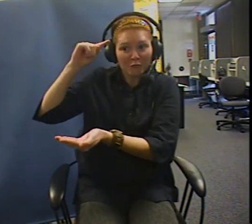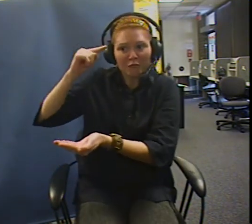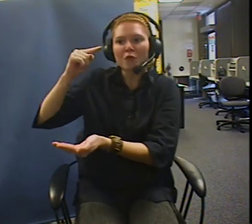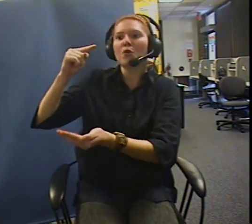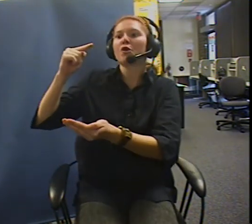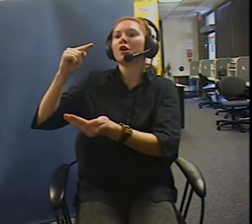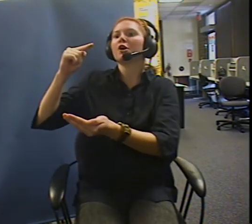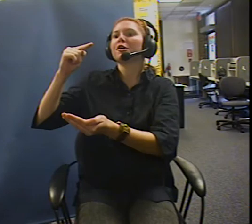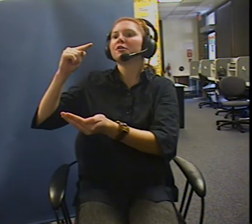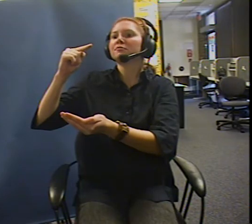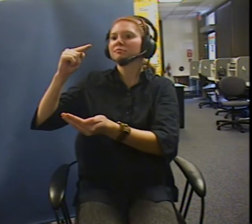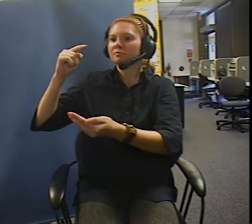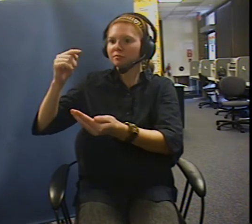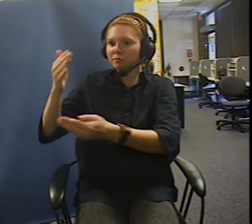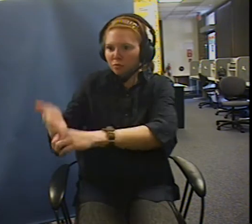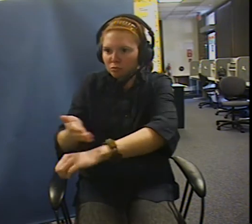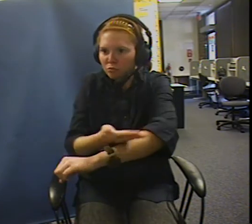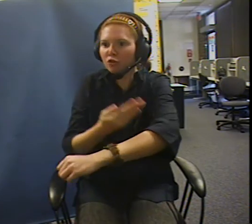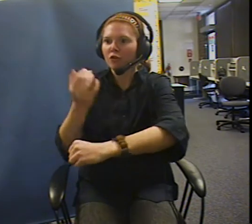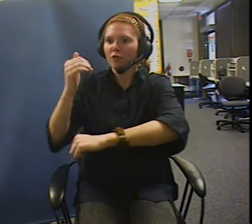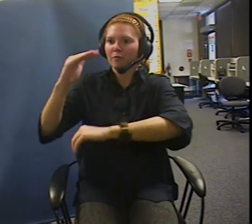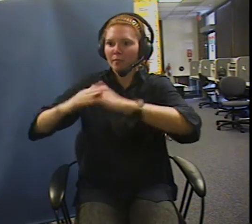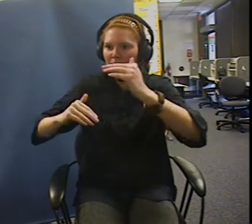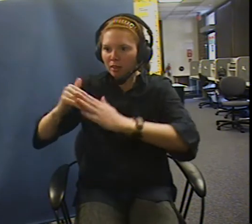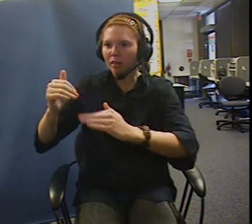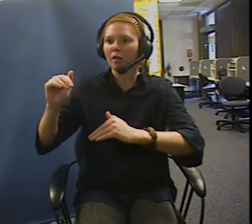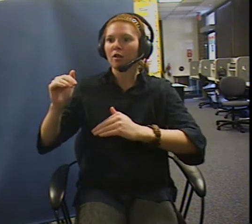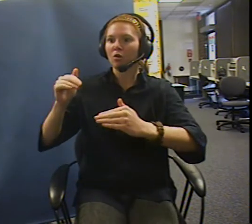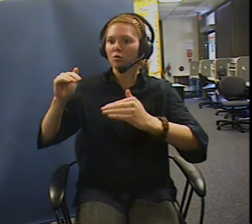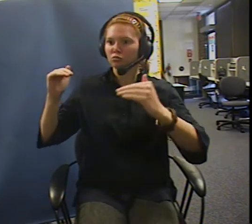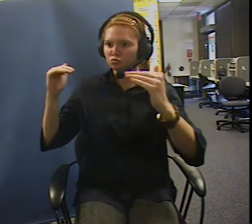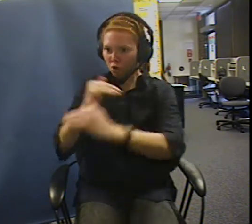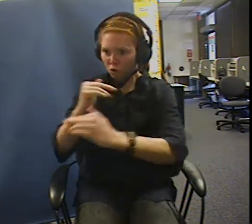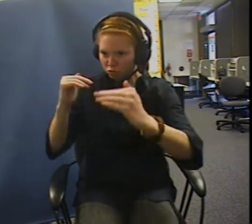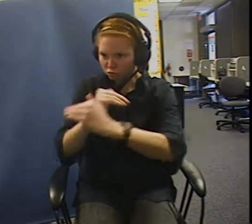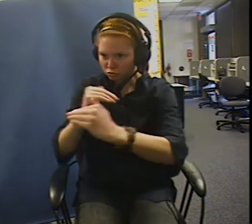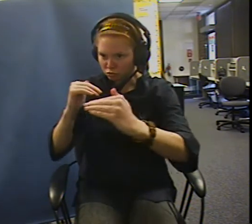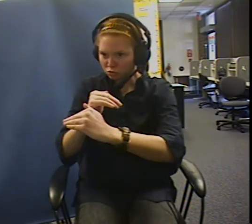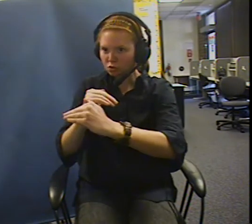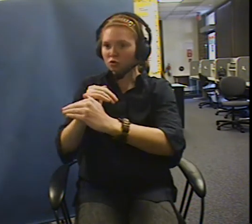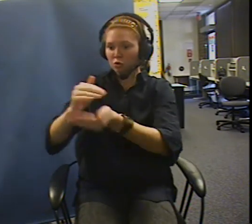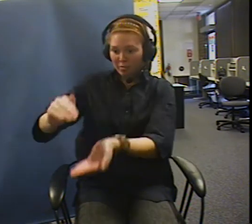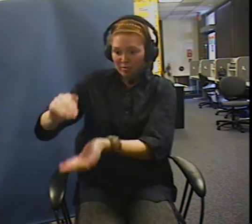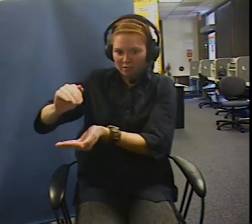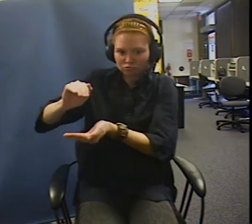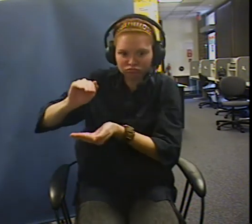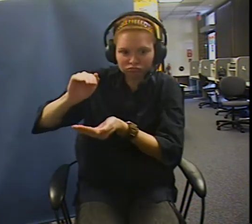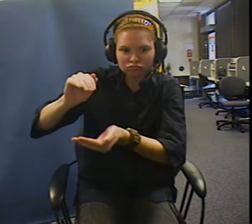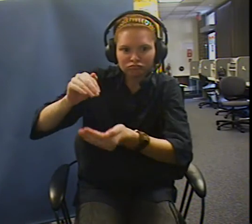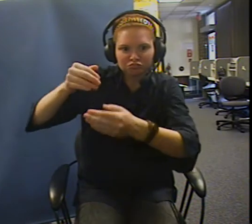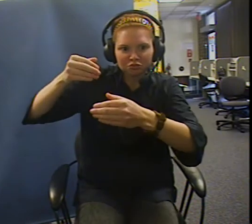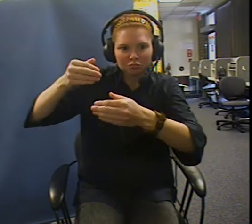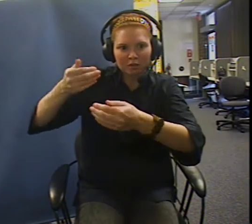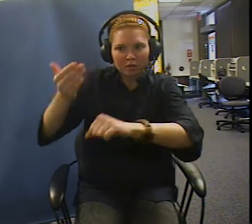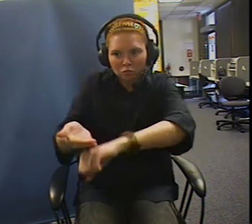improved, families could live further from their places of work and commute. So road building also made it possible